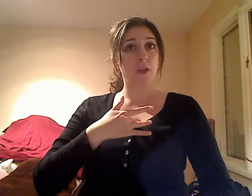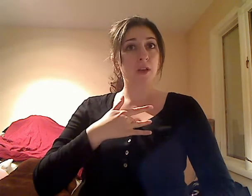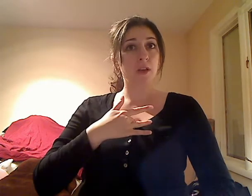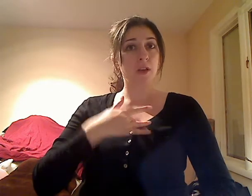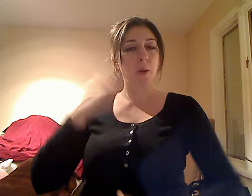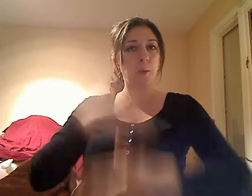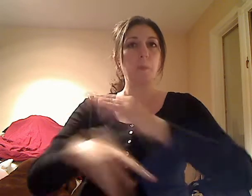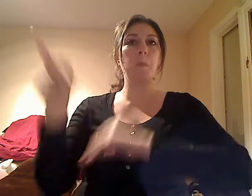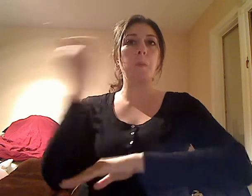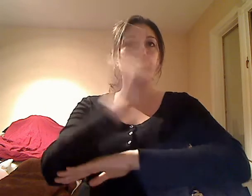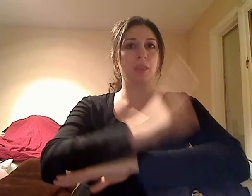David?